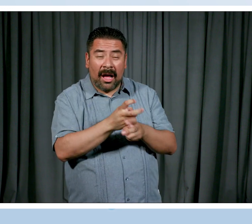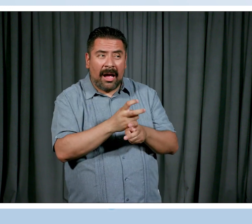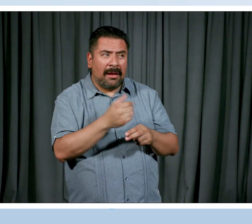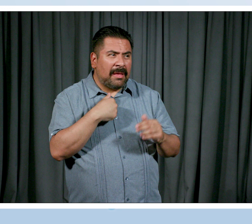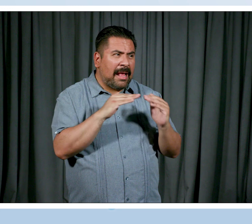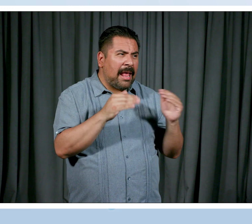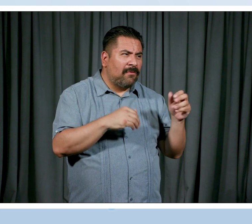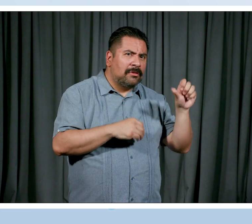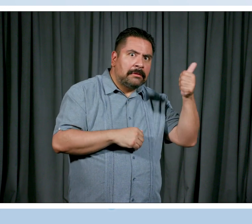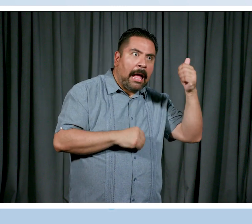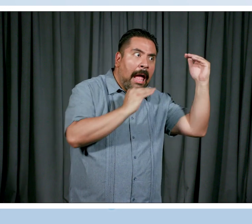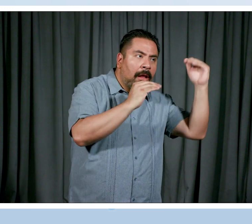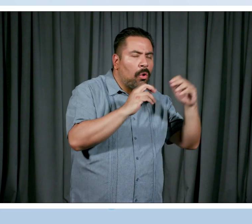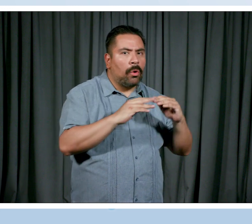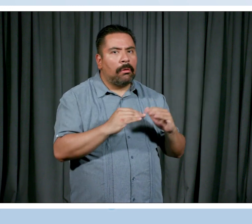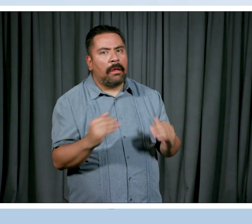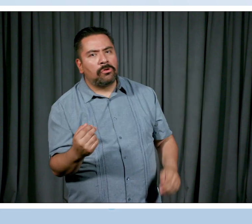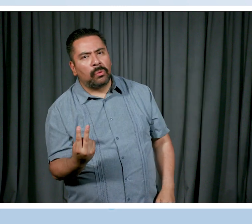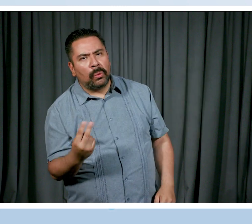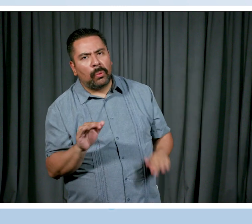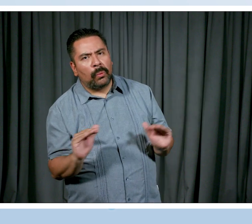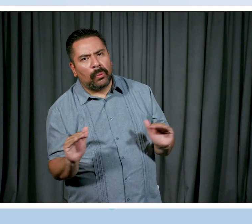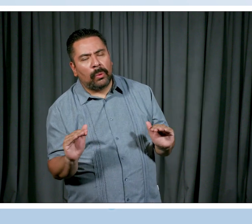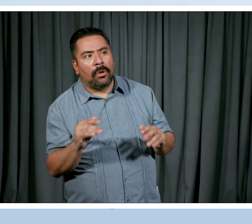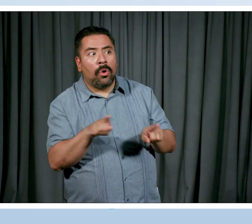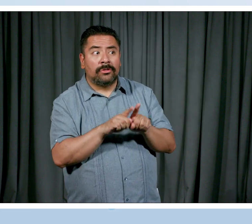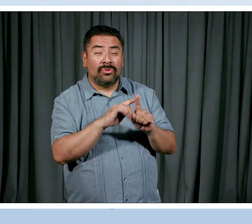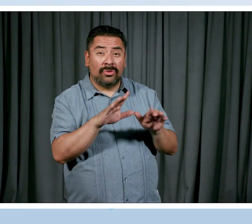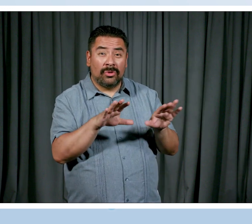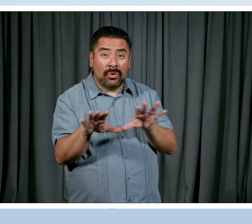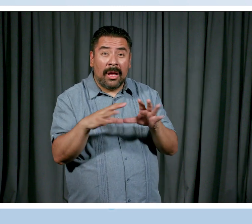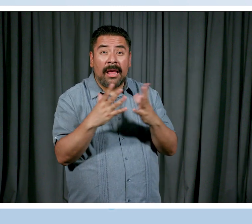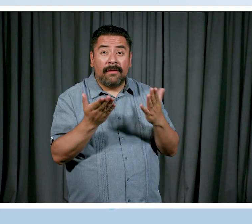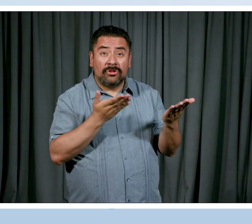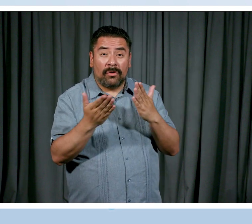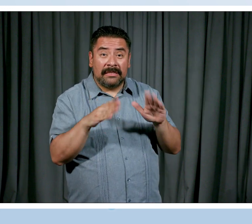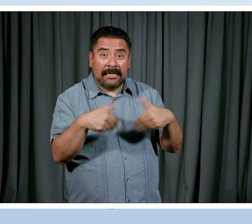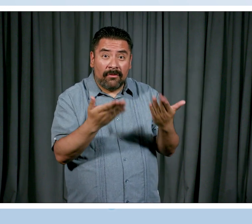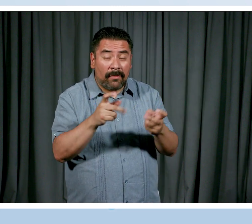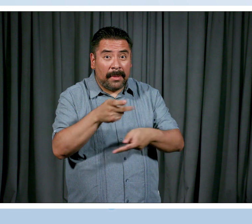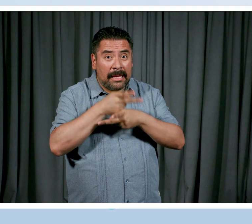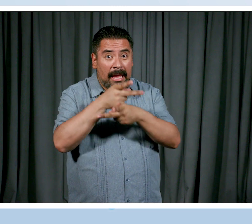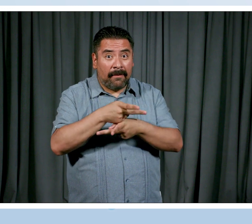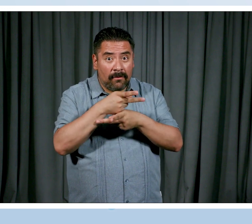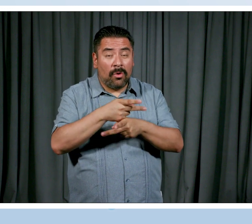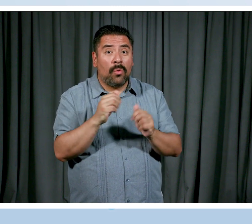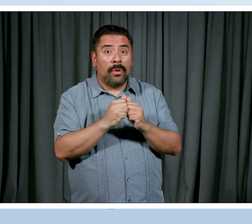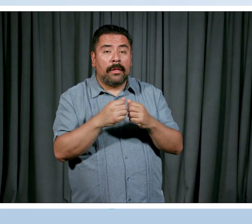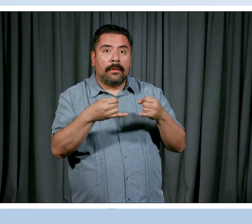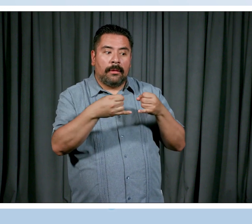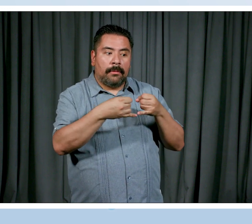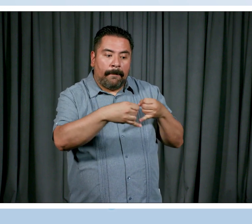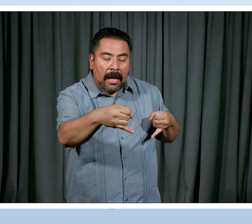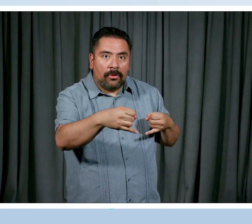level 10 or a 2? And also you're doing a lot of service delivery. And so you have to be careful too about like